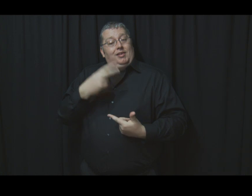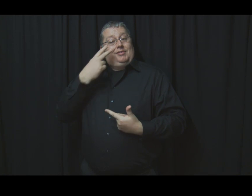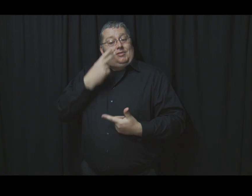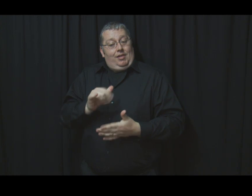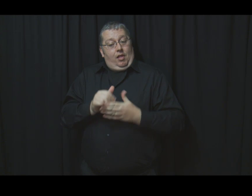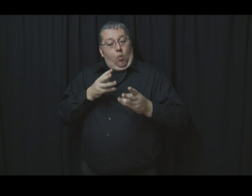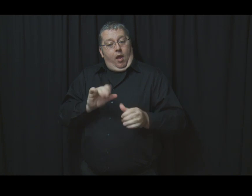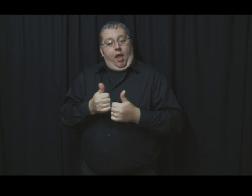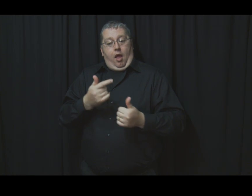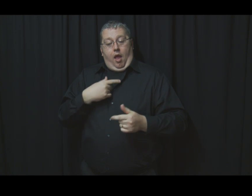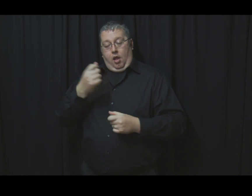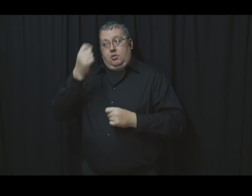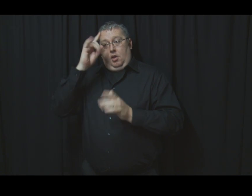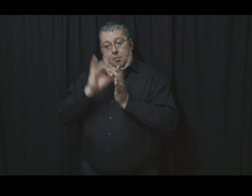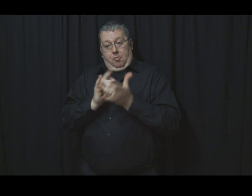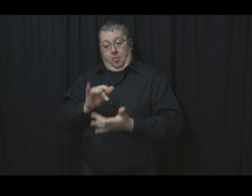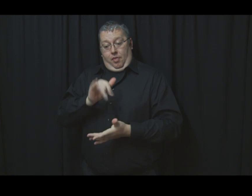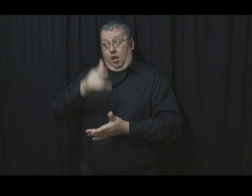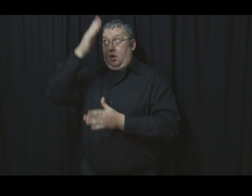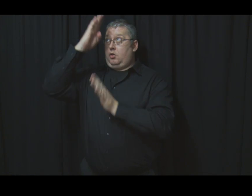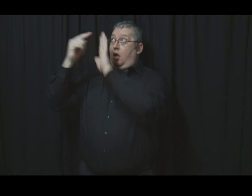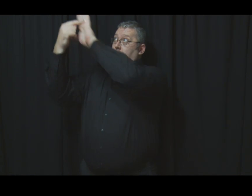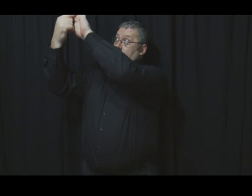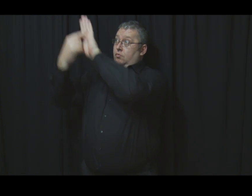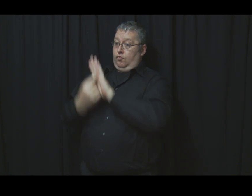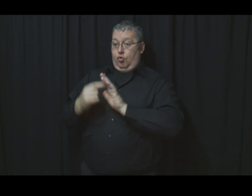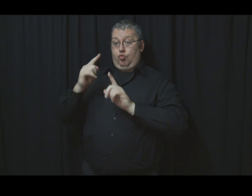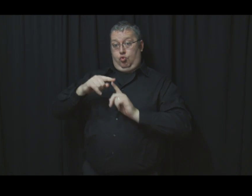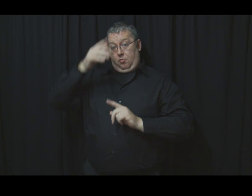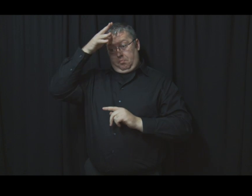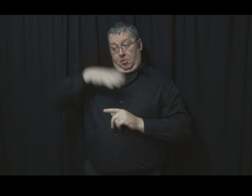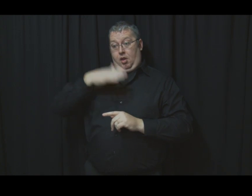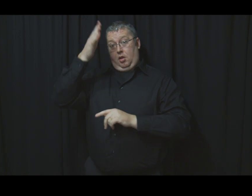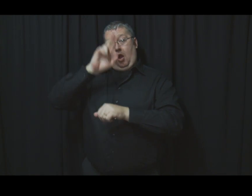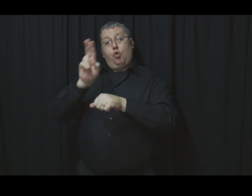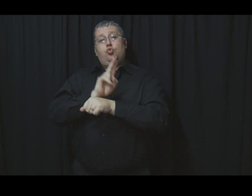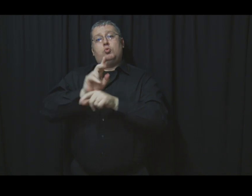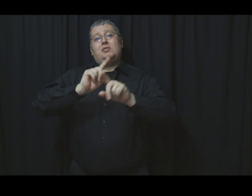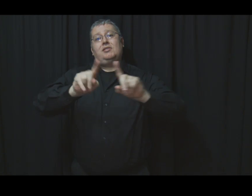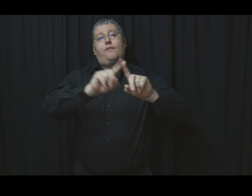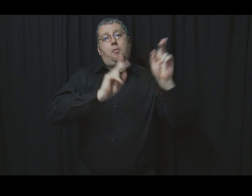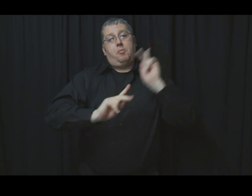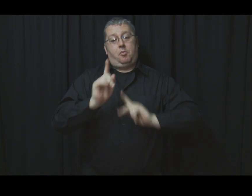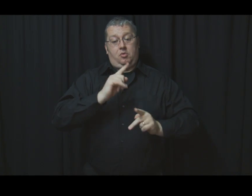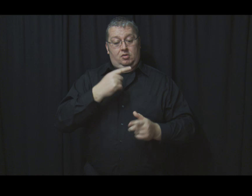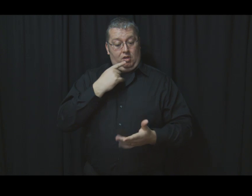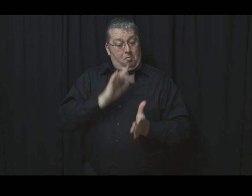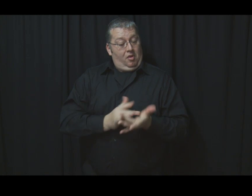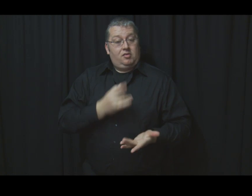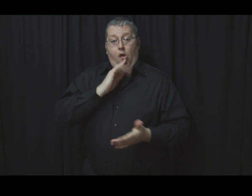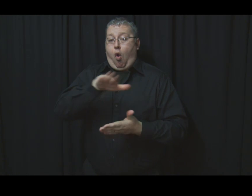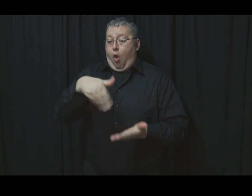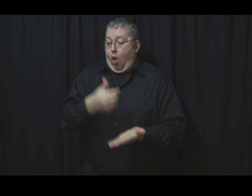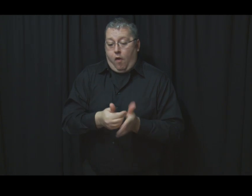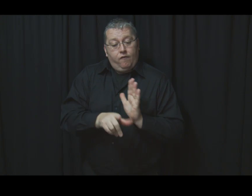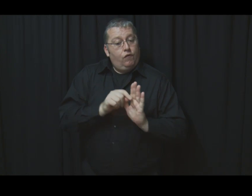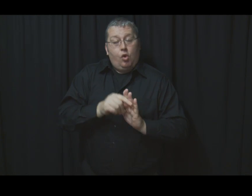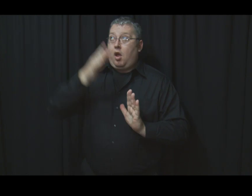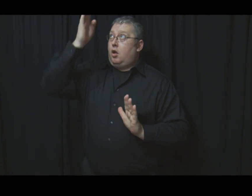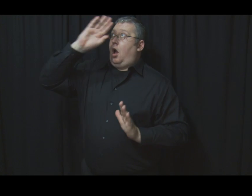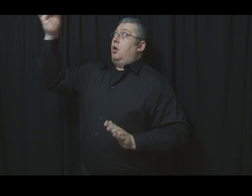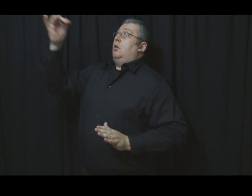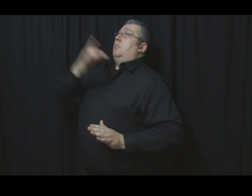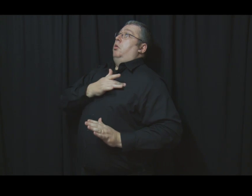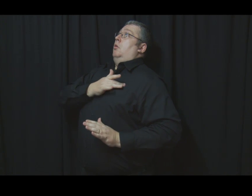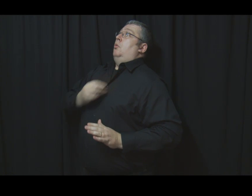how I take the Bible. It's God's revelation to man. He used different people. The Bible says that all Scripture is inspired by God, so God moved people by His Spirit